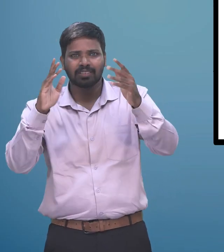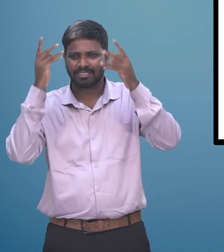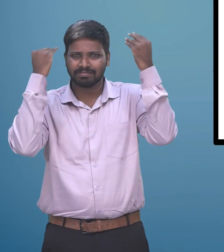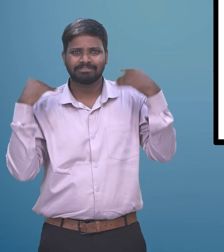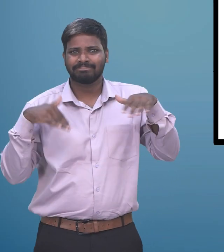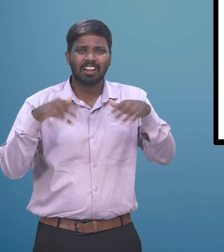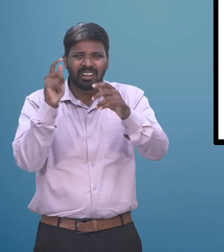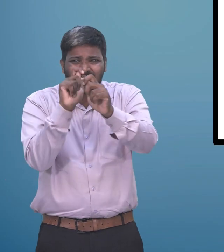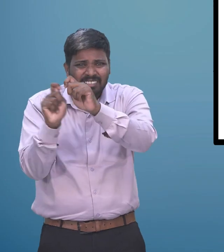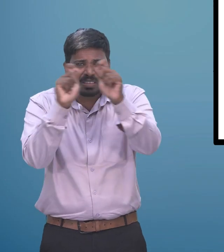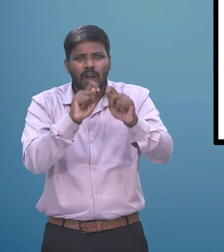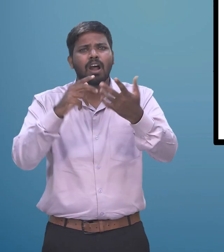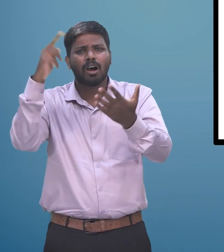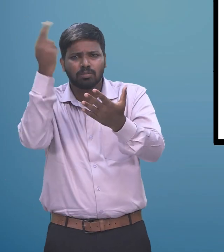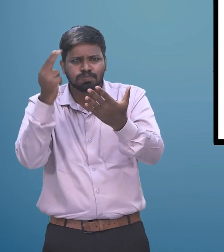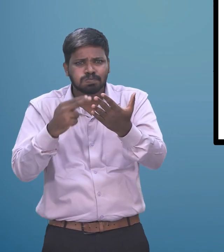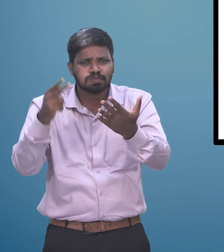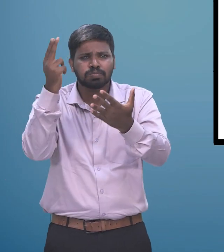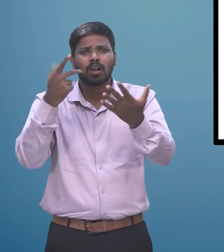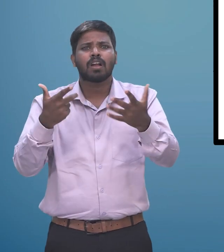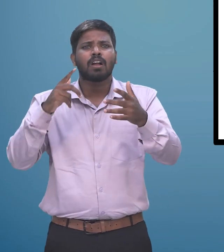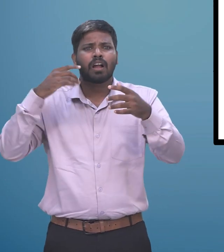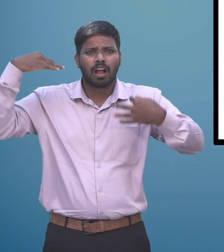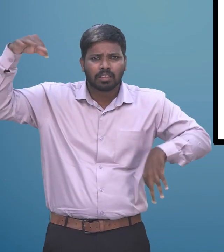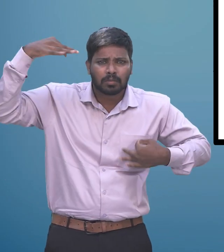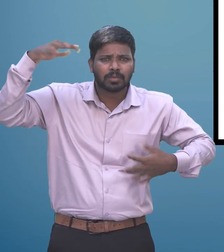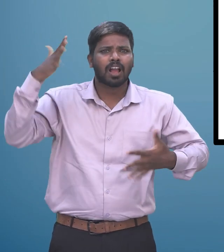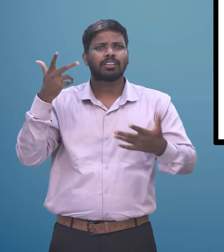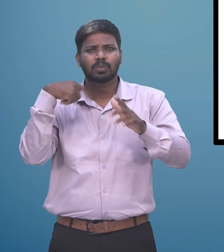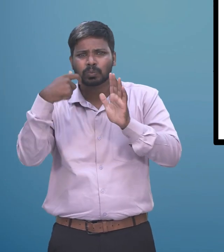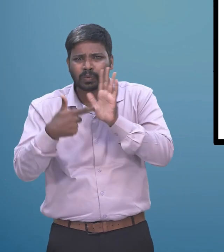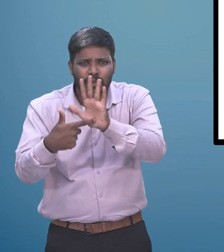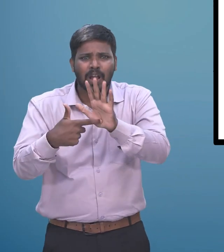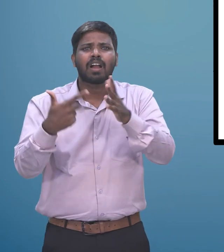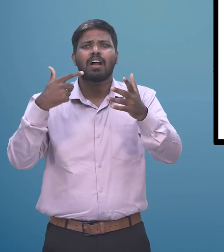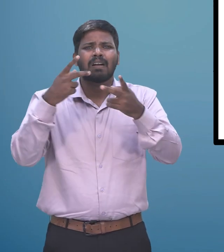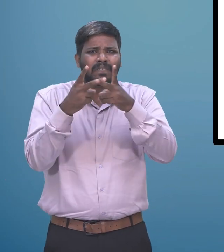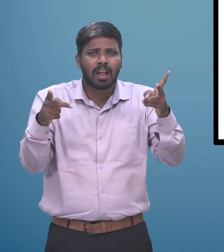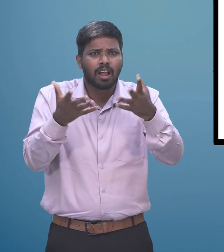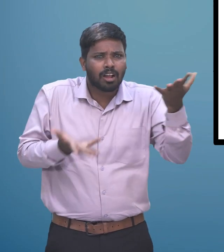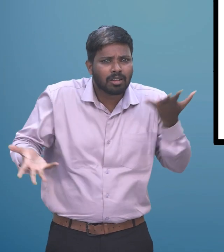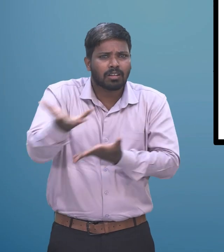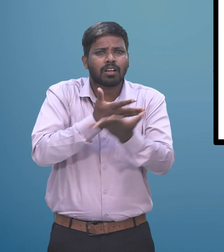It could be a sculpture, a painting, a dance performance, a movie. Discuss with your